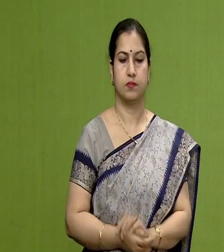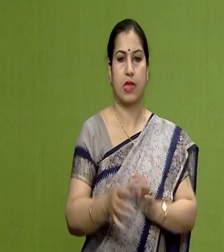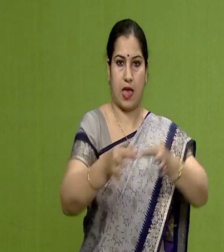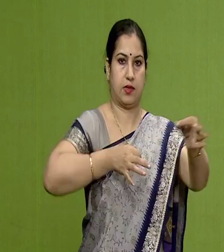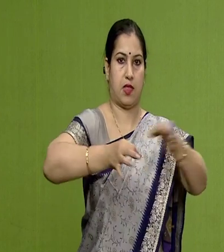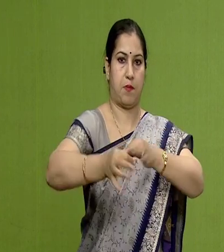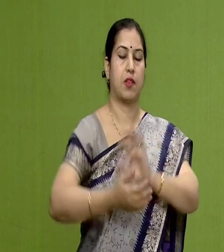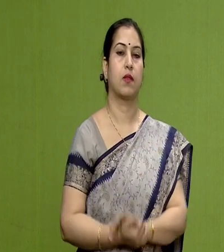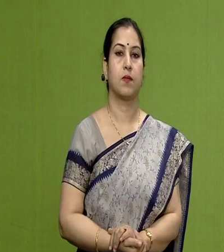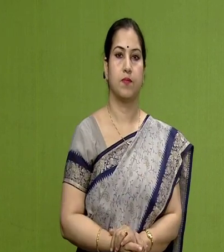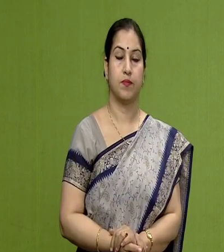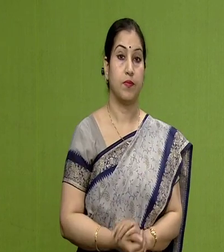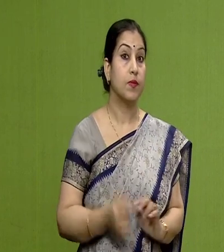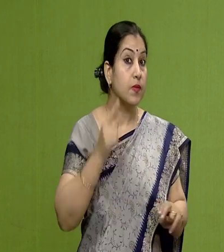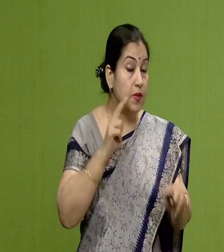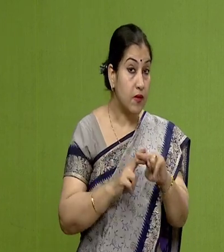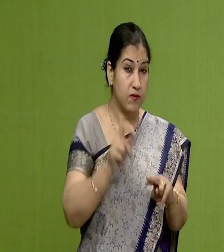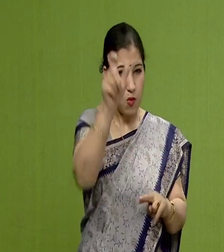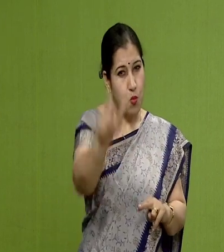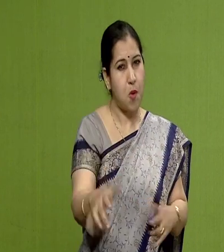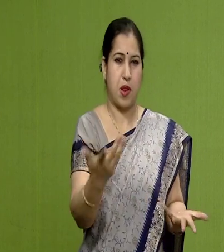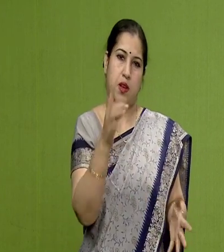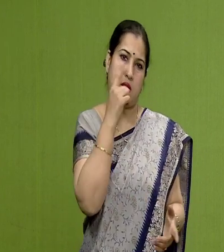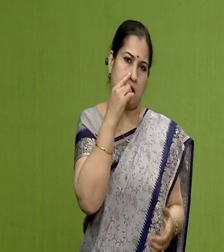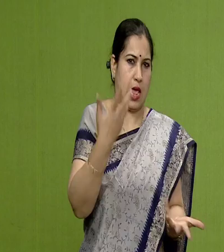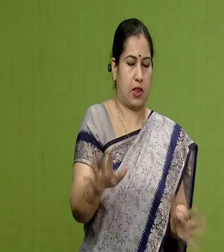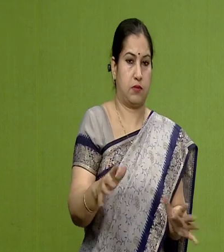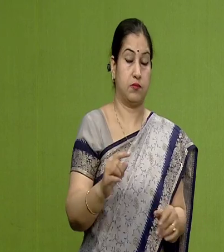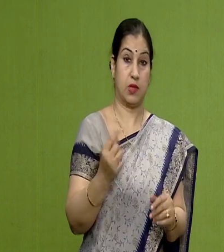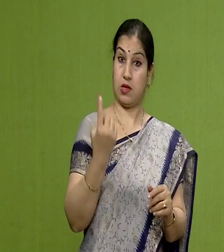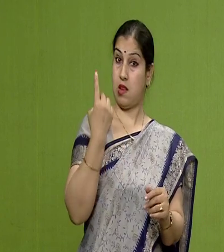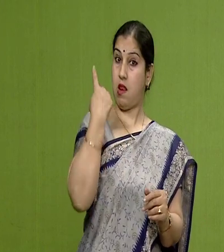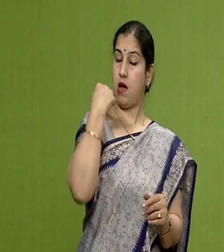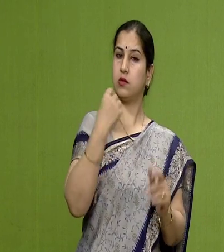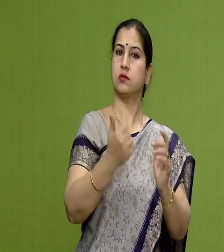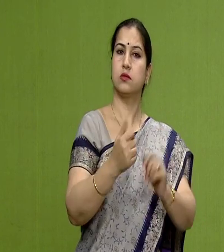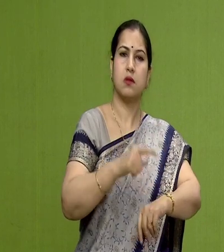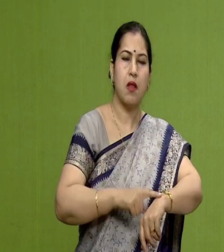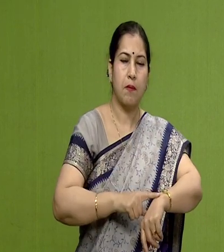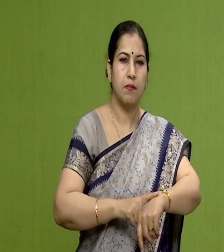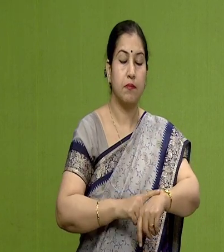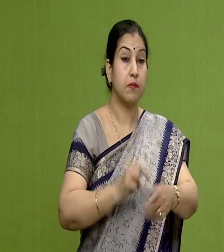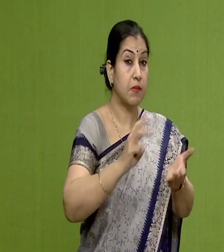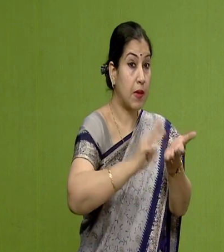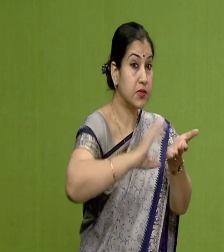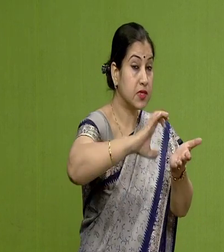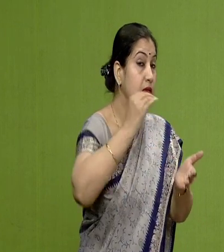For example, if a woman last menstrual period is